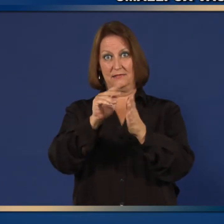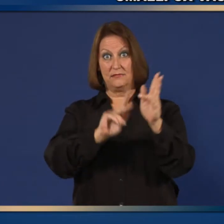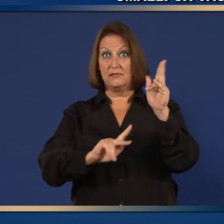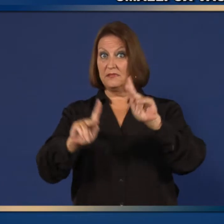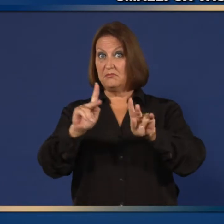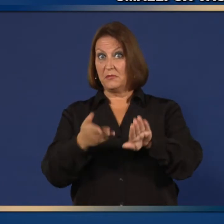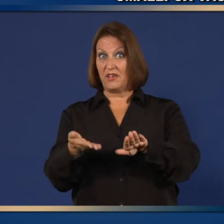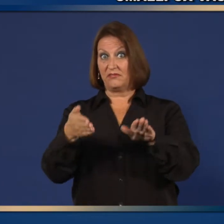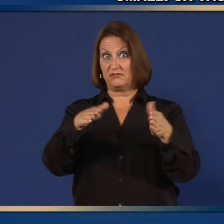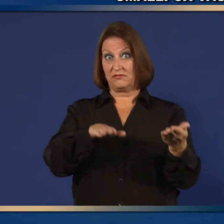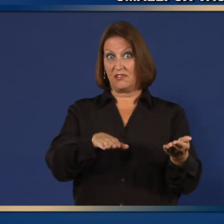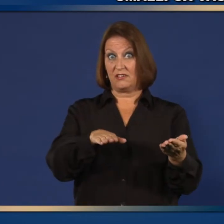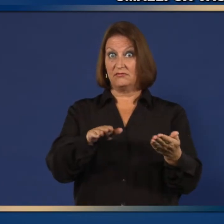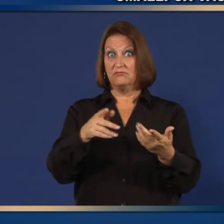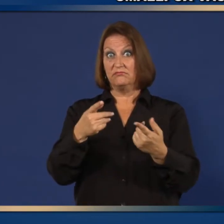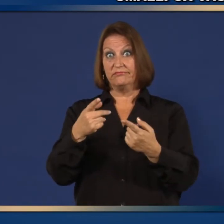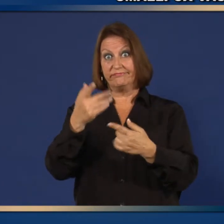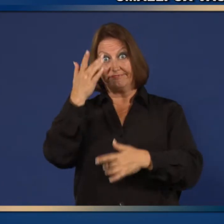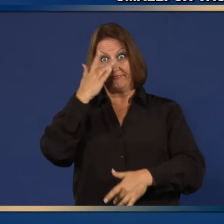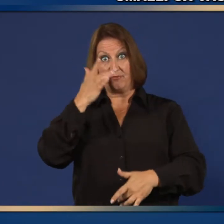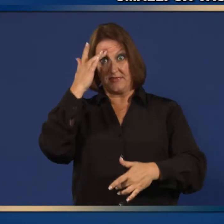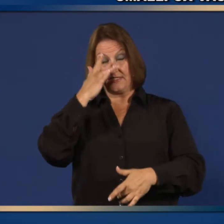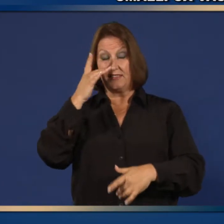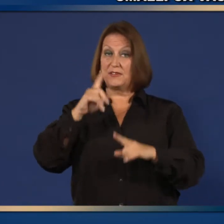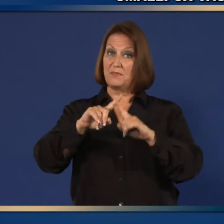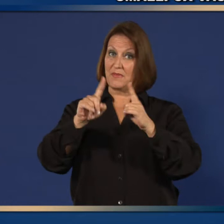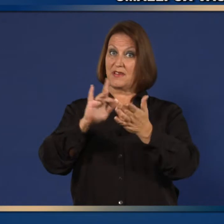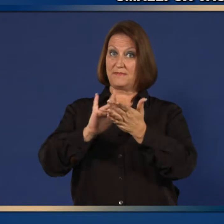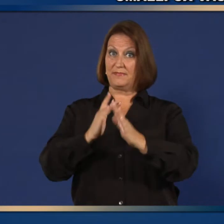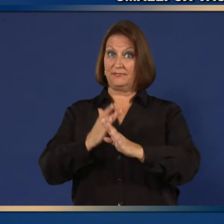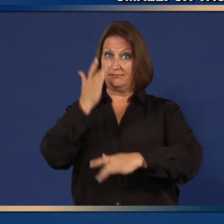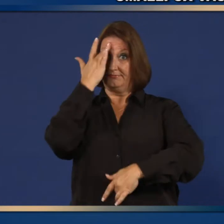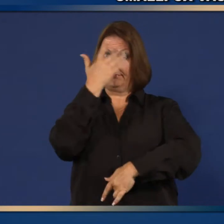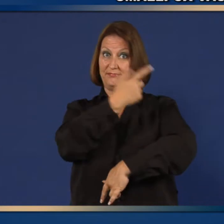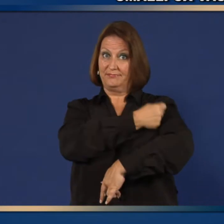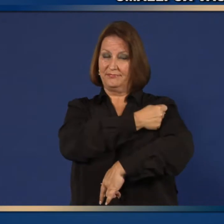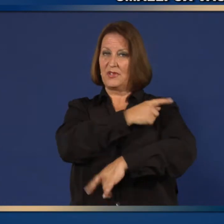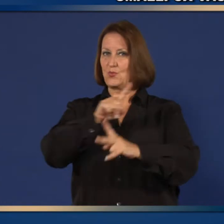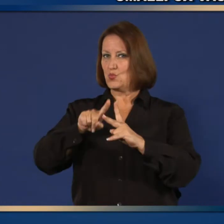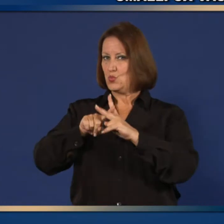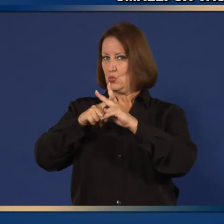Smallpox vaccination was developed in 1796.